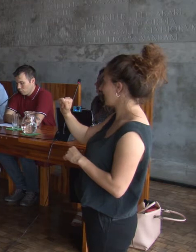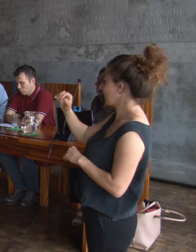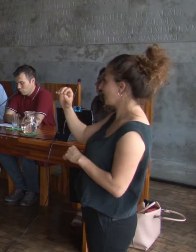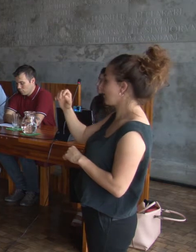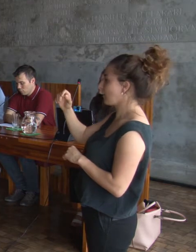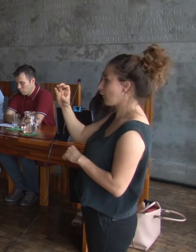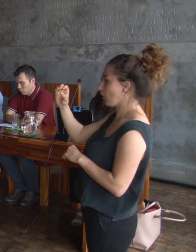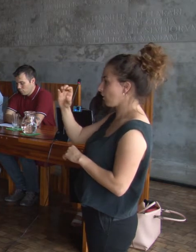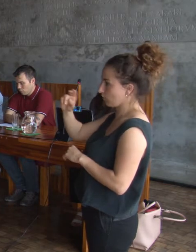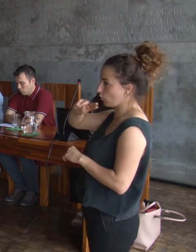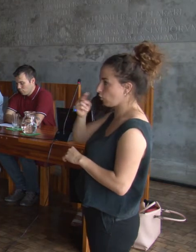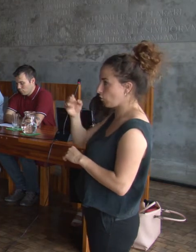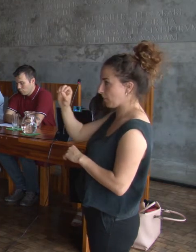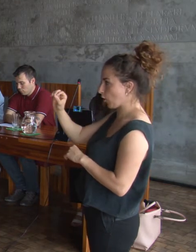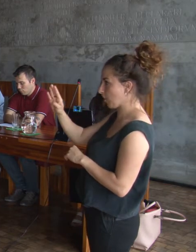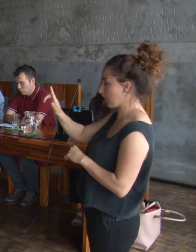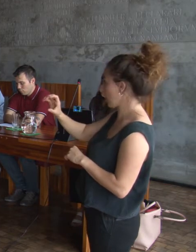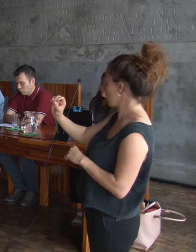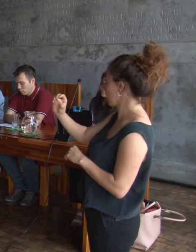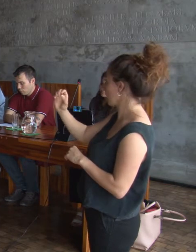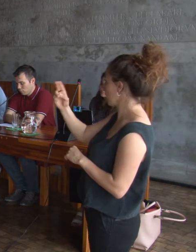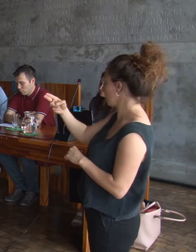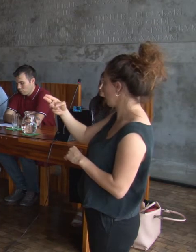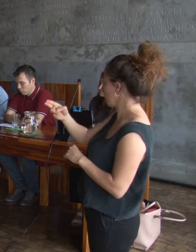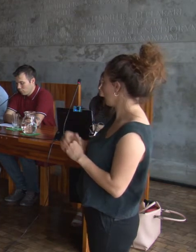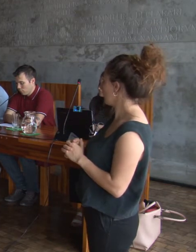Yes, I'm Giulia Oblak.